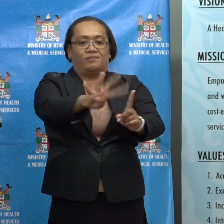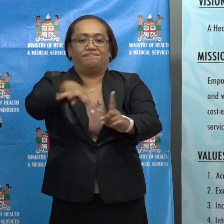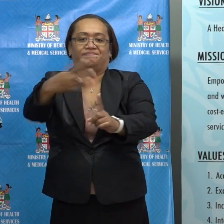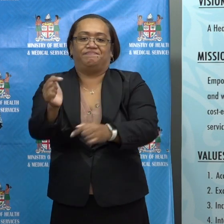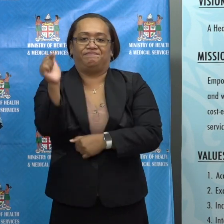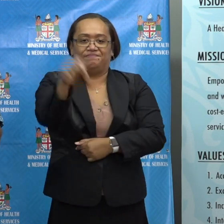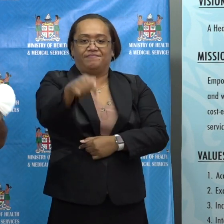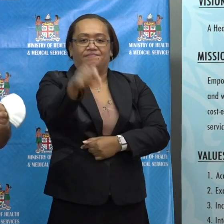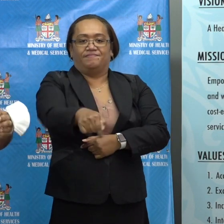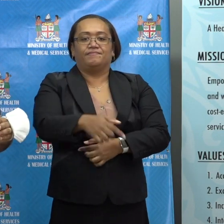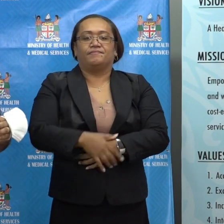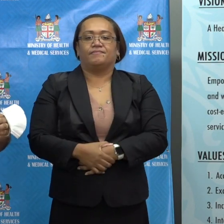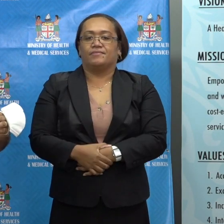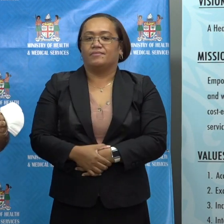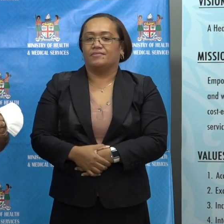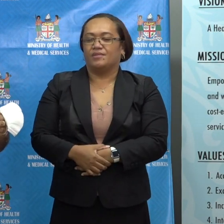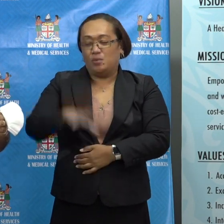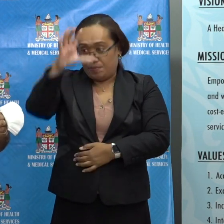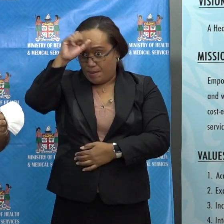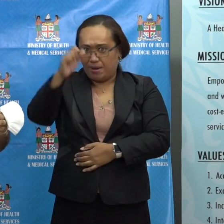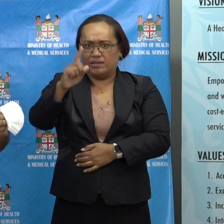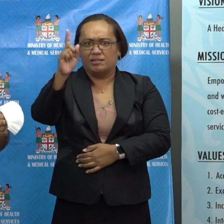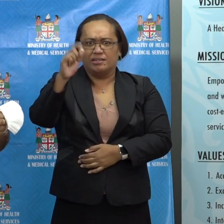established this morning.